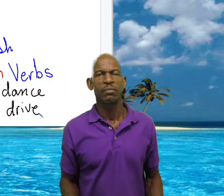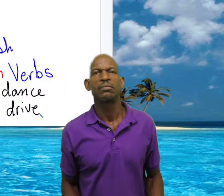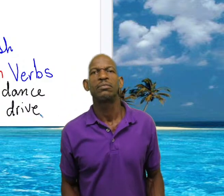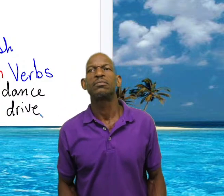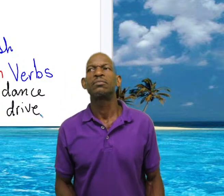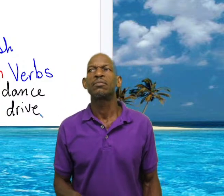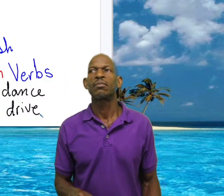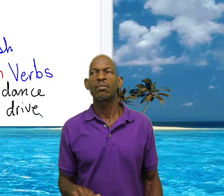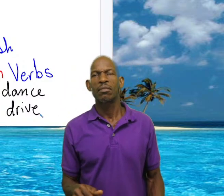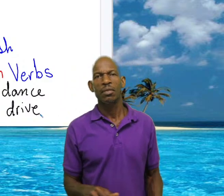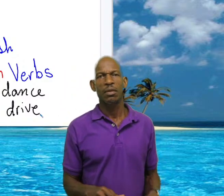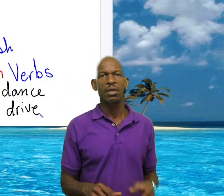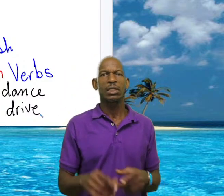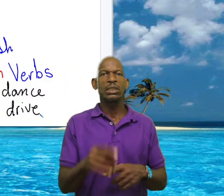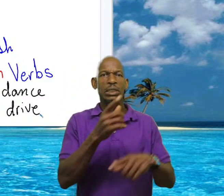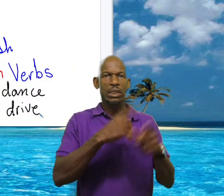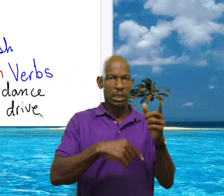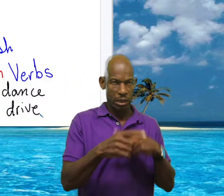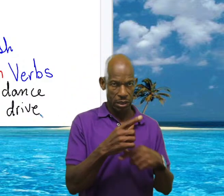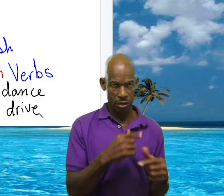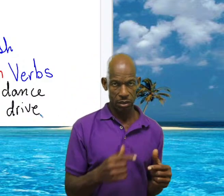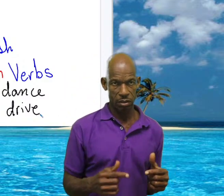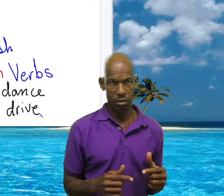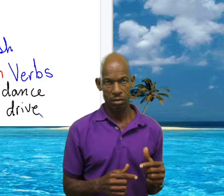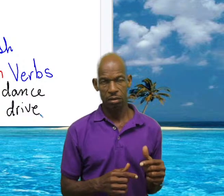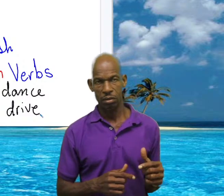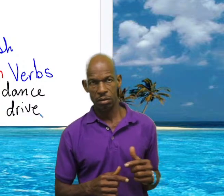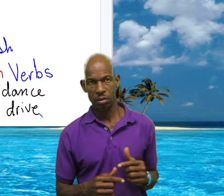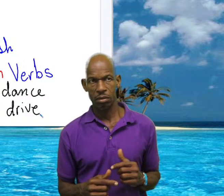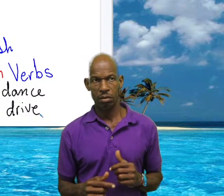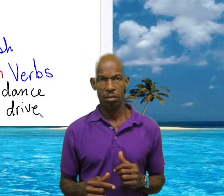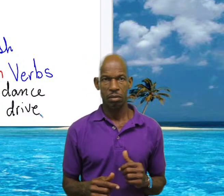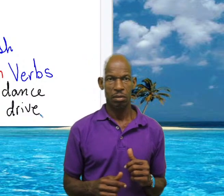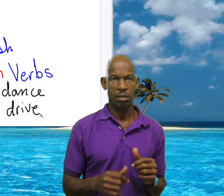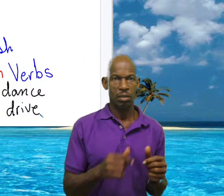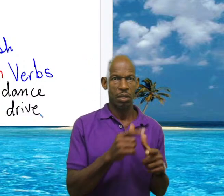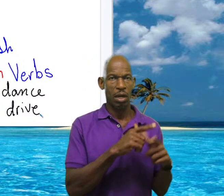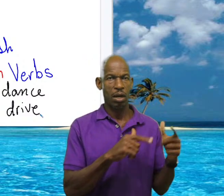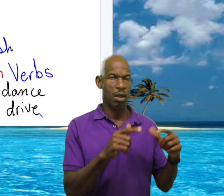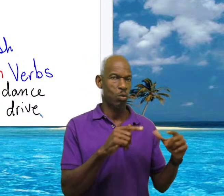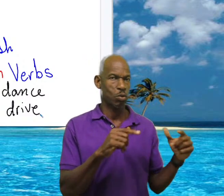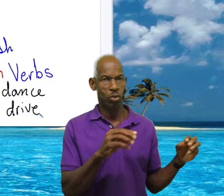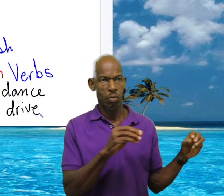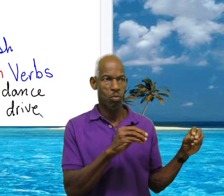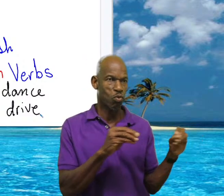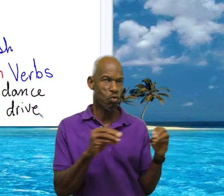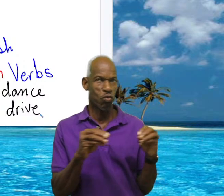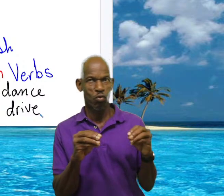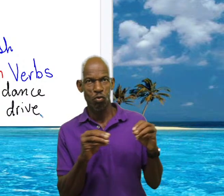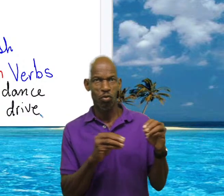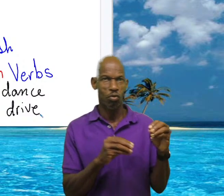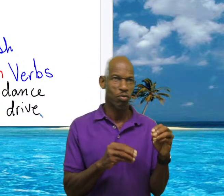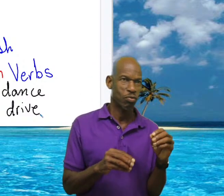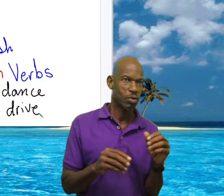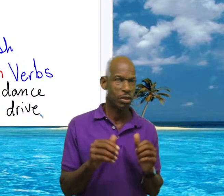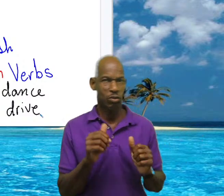you see, sign language is a language that moves. You move and you dramatize a lot. So